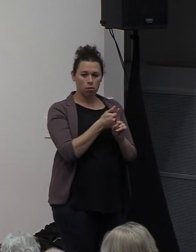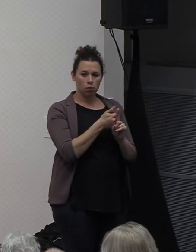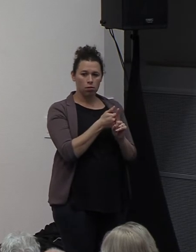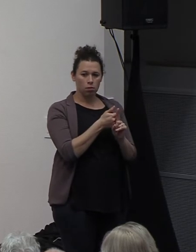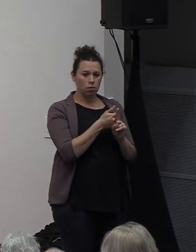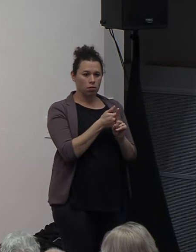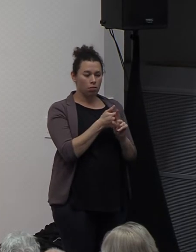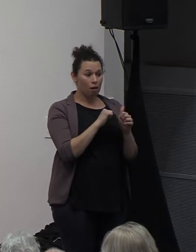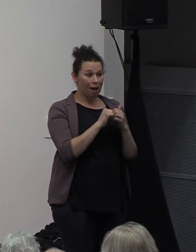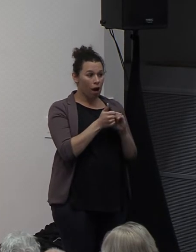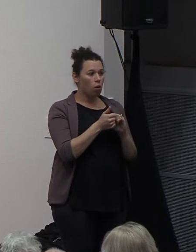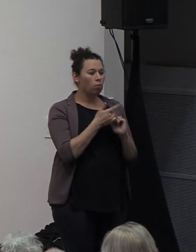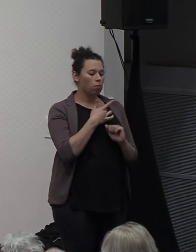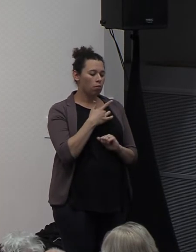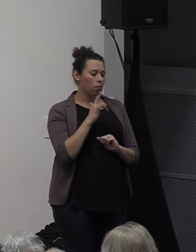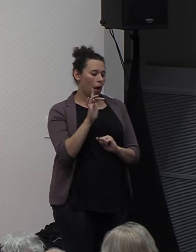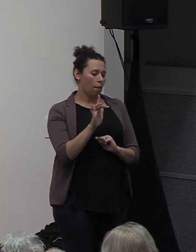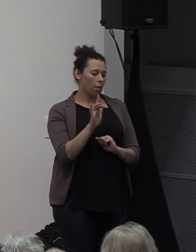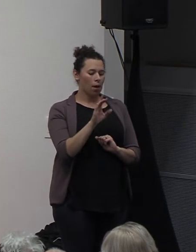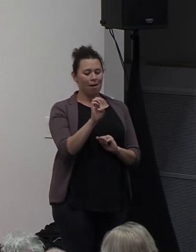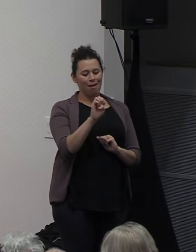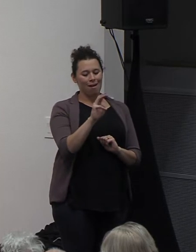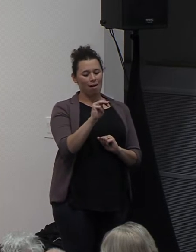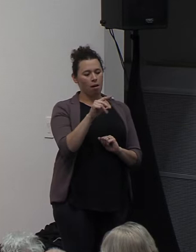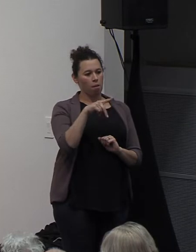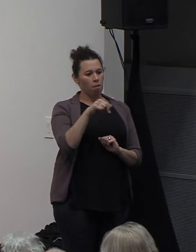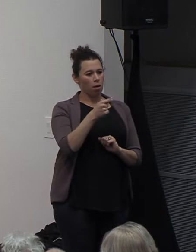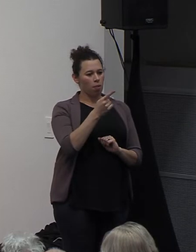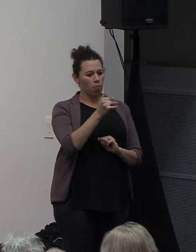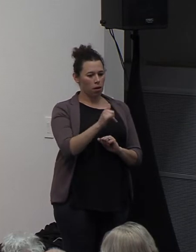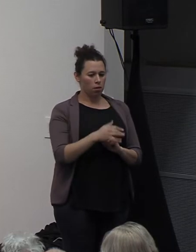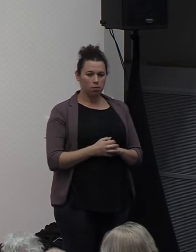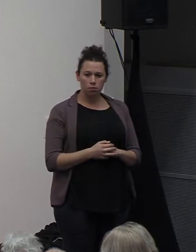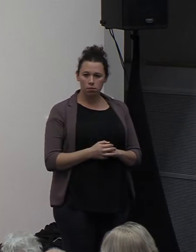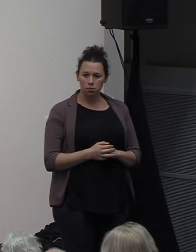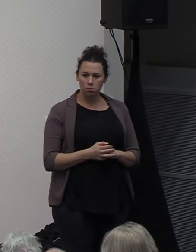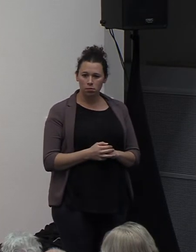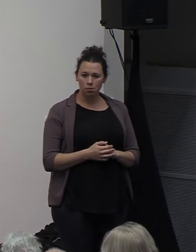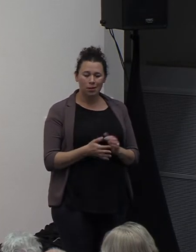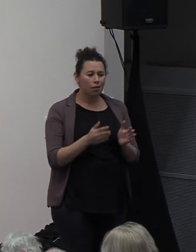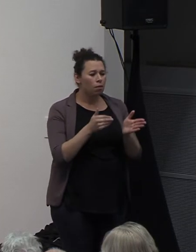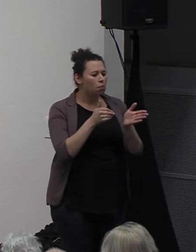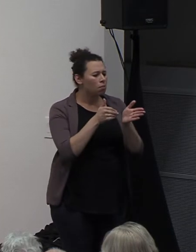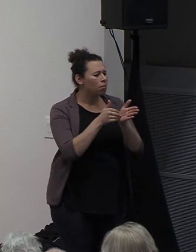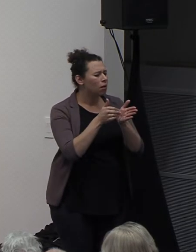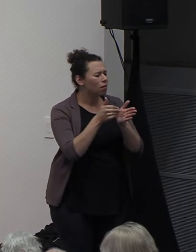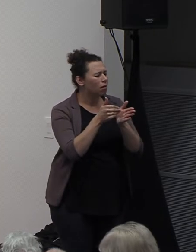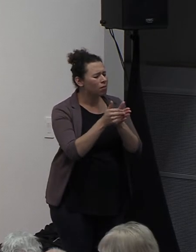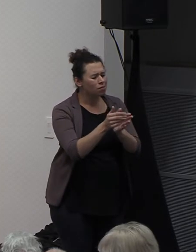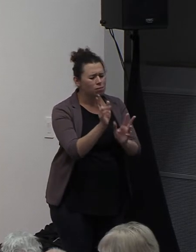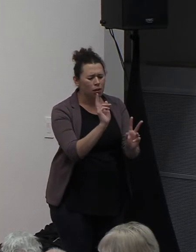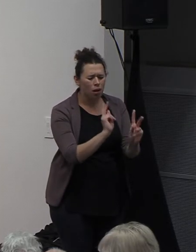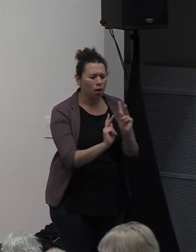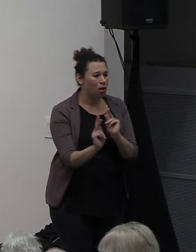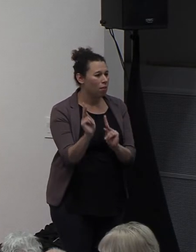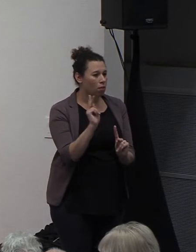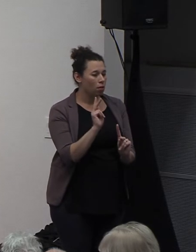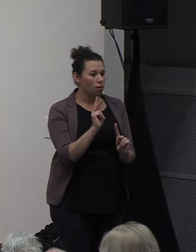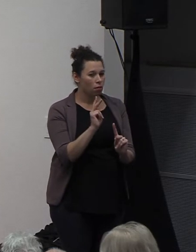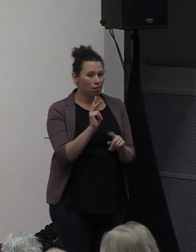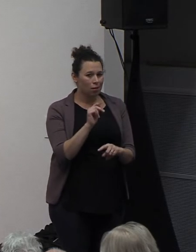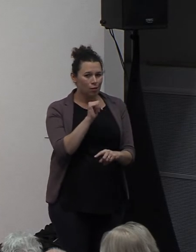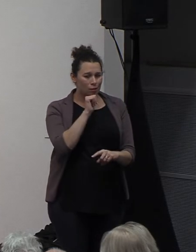empathy. They are the millions of unseen or no longer existent photographs of